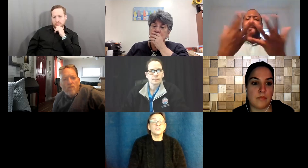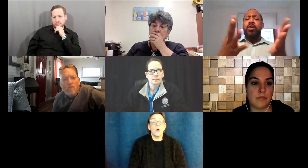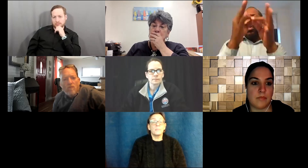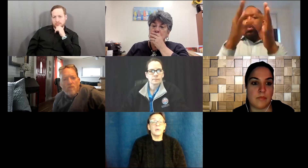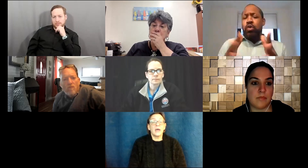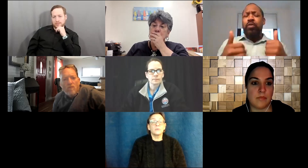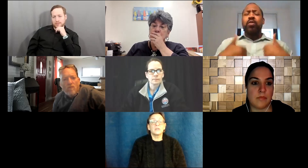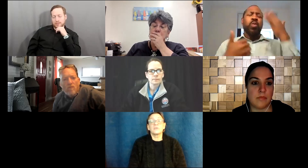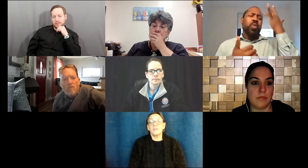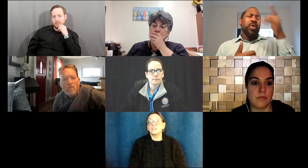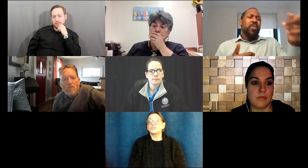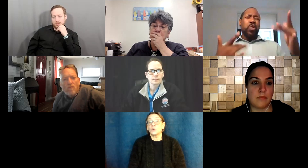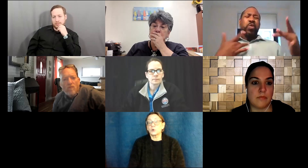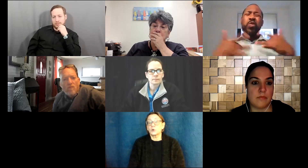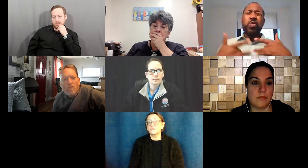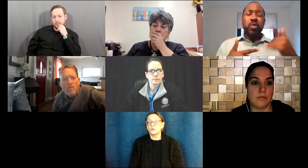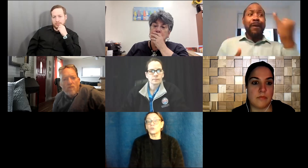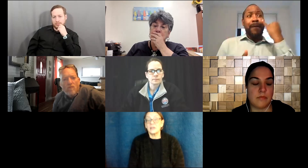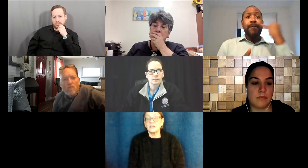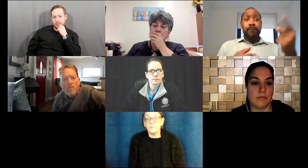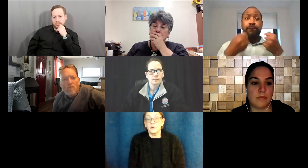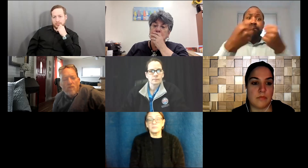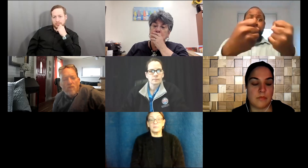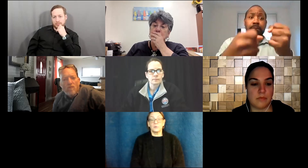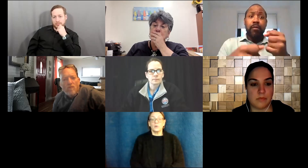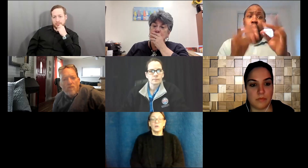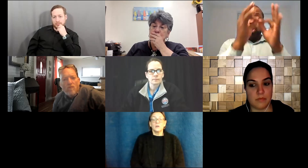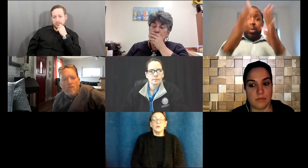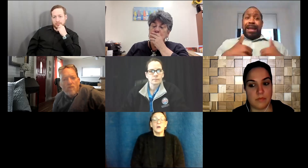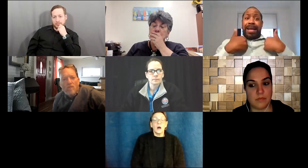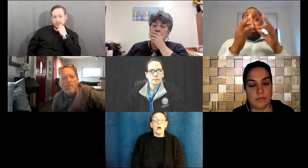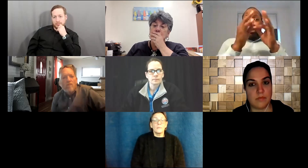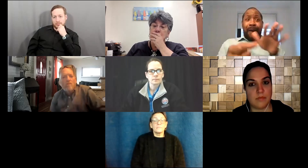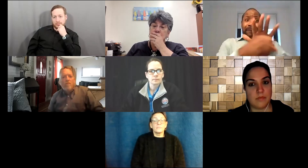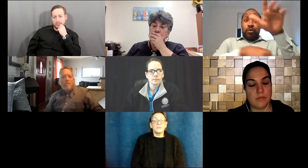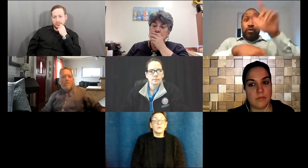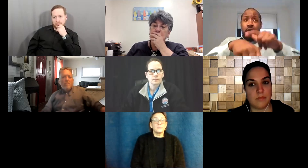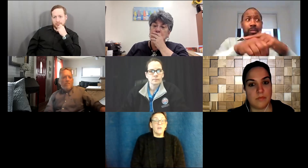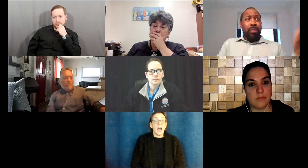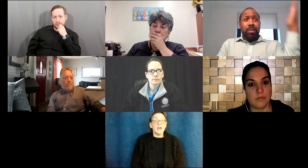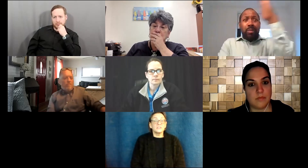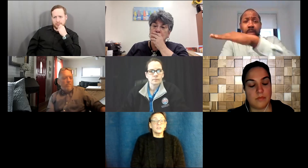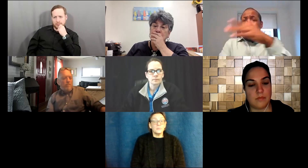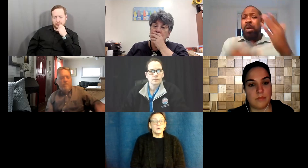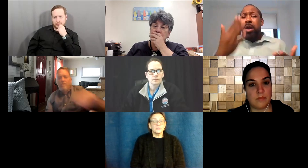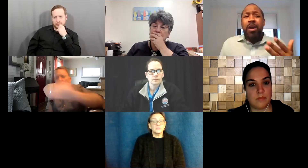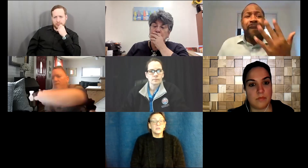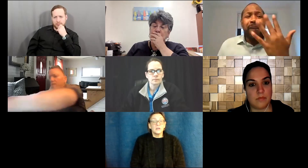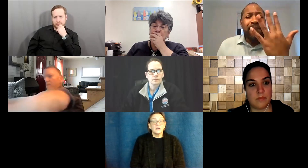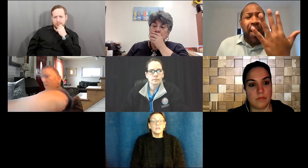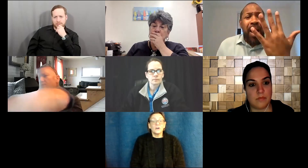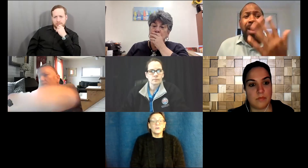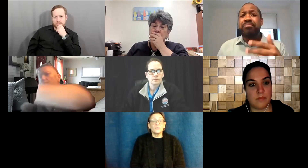and show up and we can provide interpreters for a great number of people. If we provide